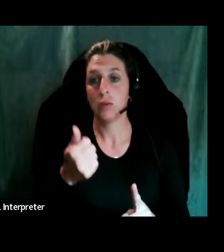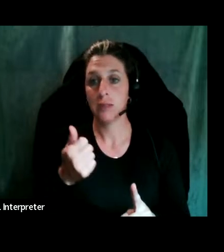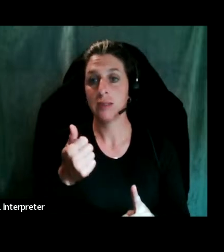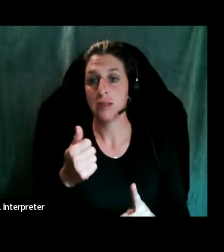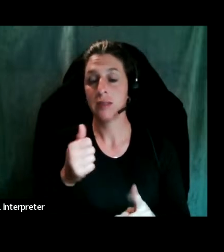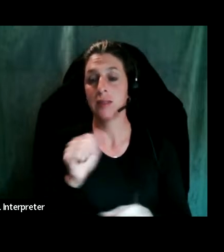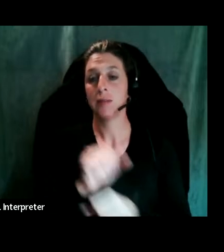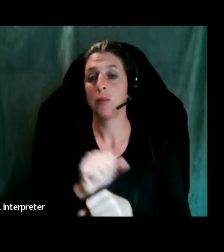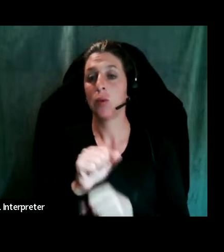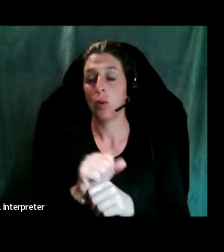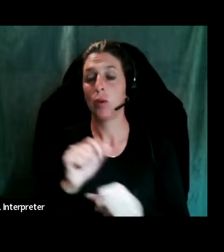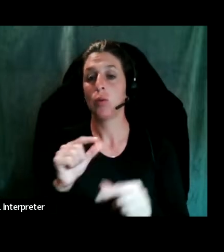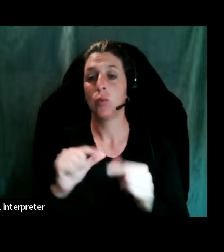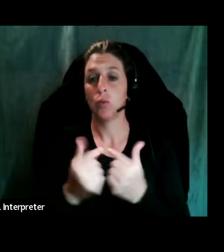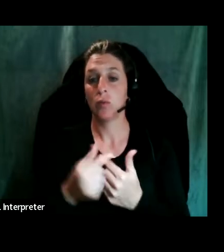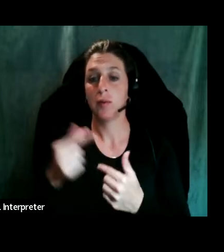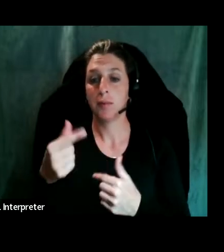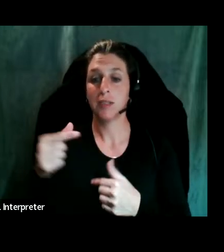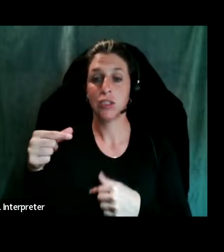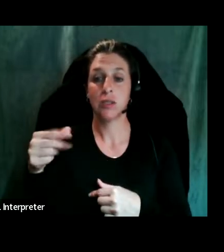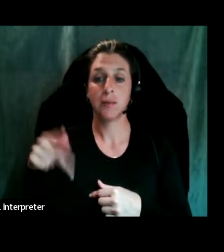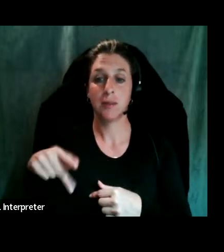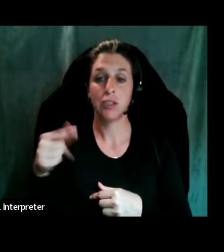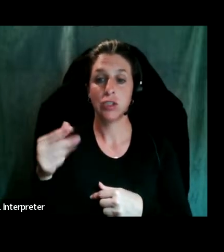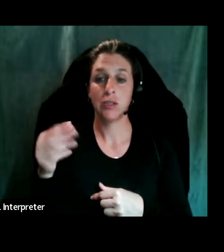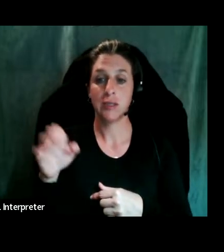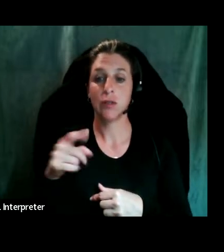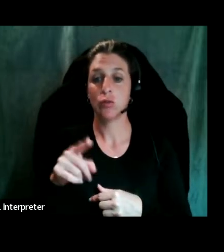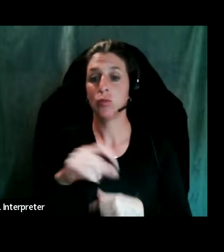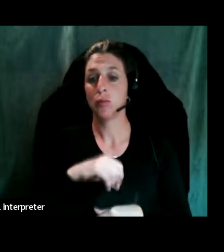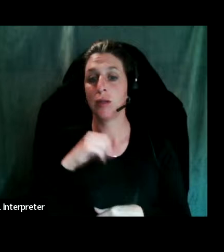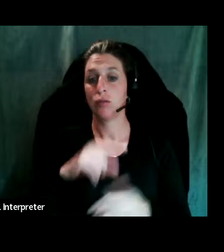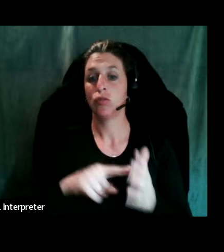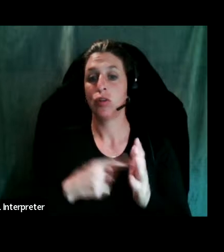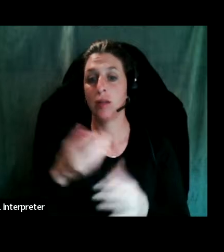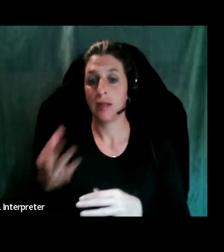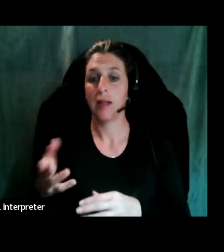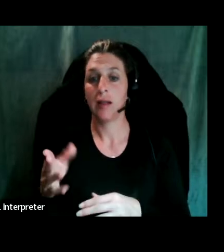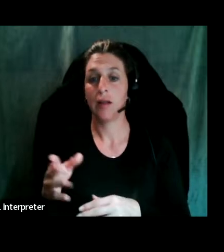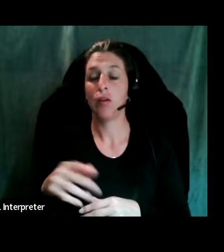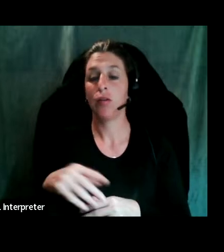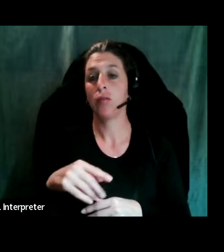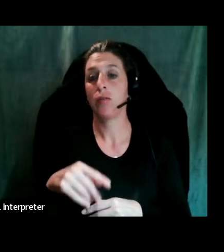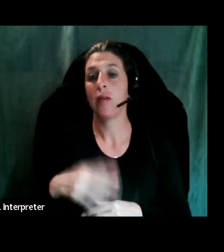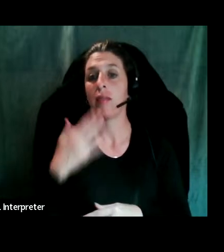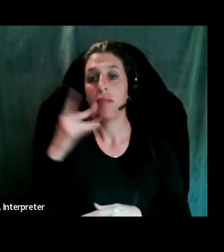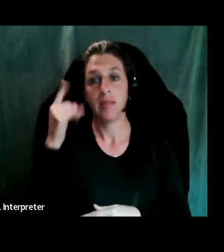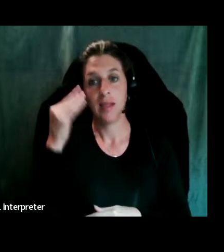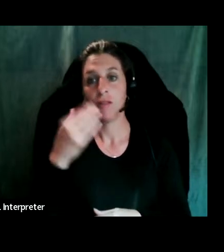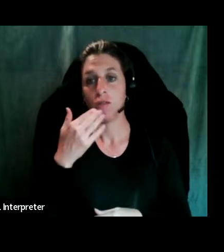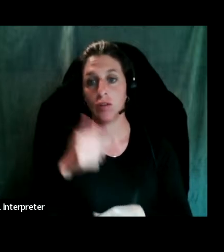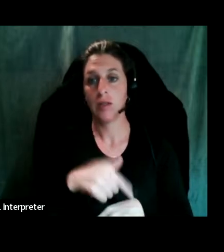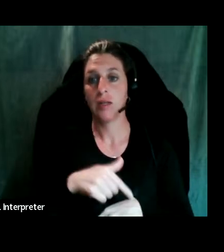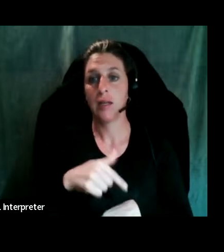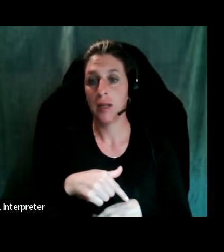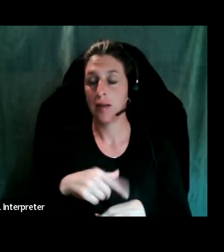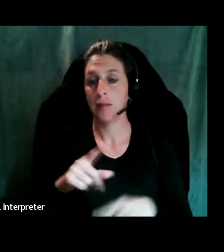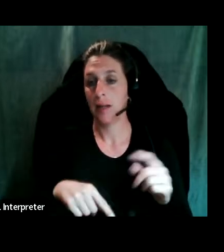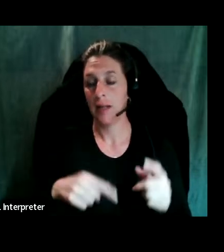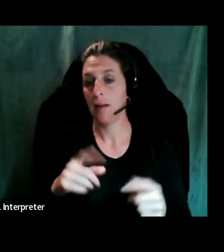group at PG&E. And you should be very proud that you started the barbecue, the inaugural barbecue. Think of a good name though. I was trying to think of one, but I can't.